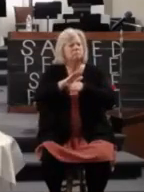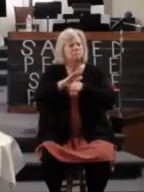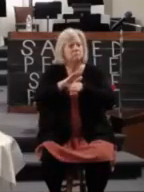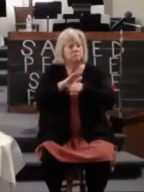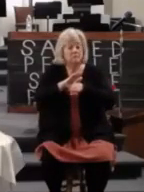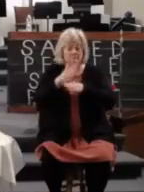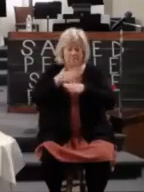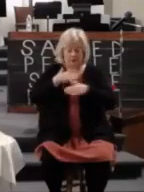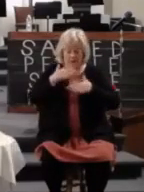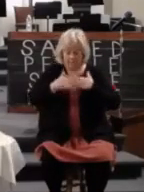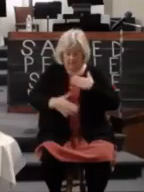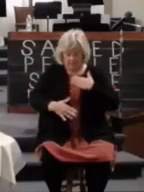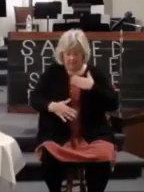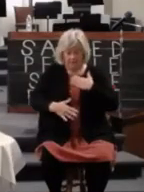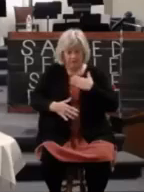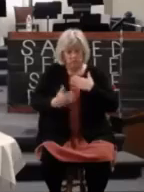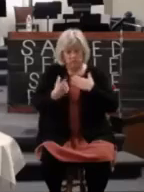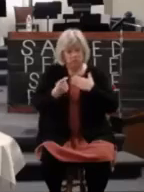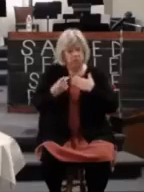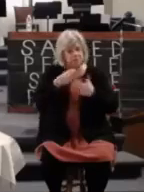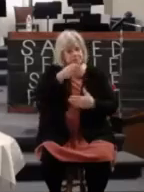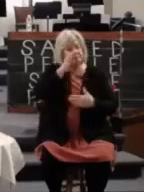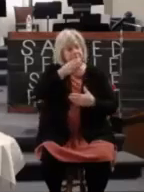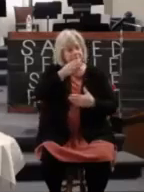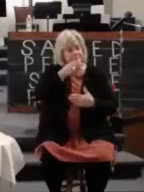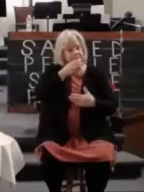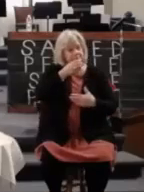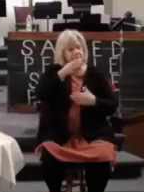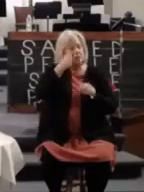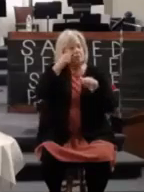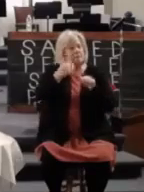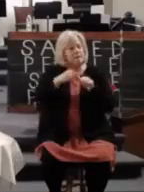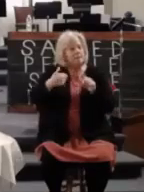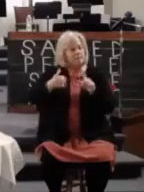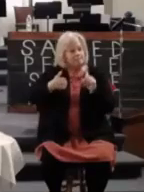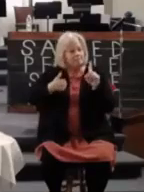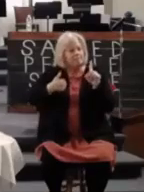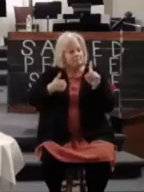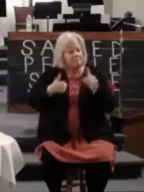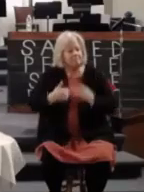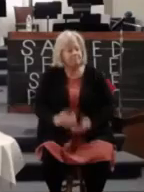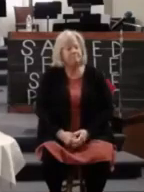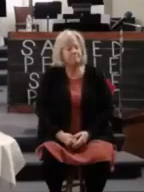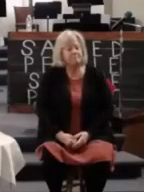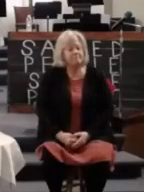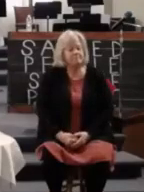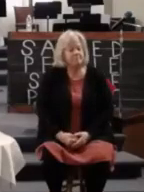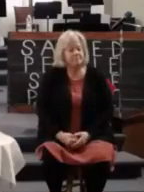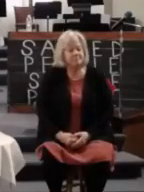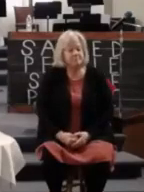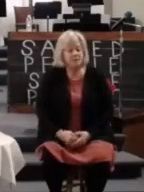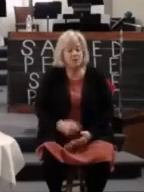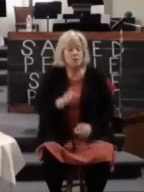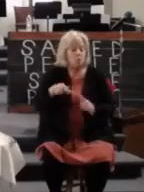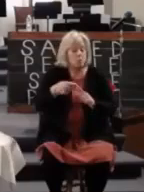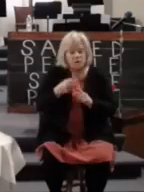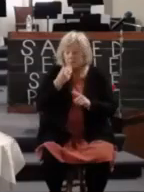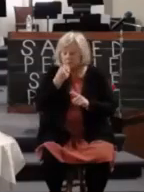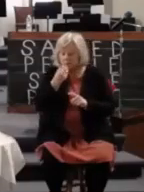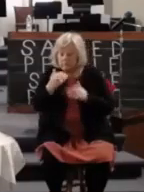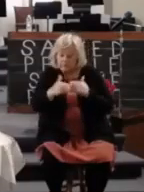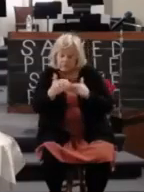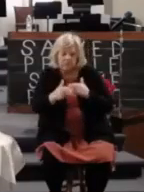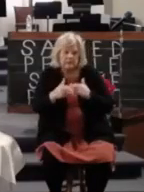my blood, do this whenever you drink it in remembrance of me. For whenever you eat this